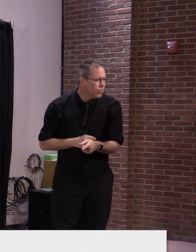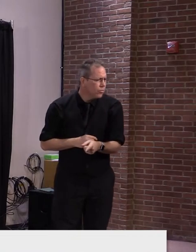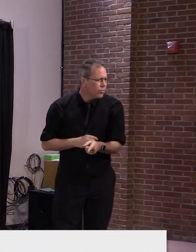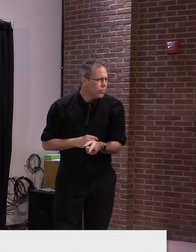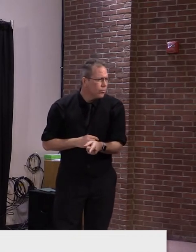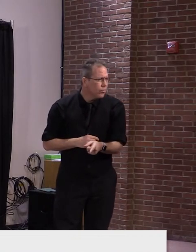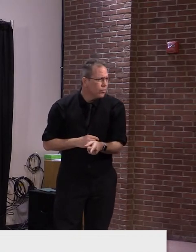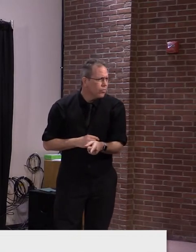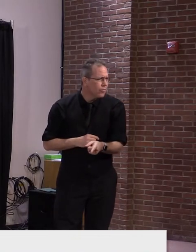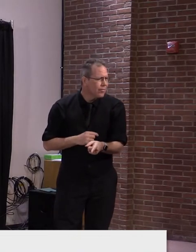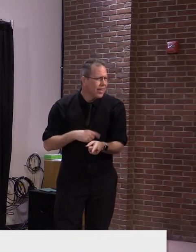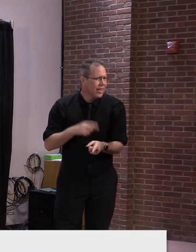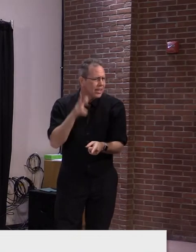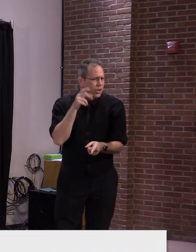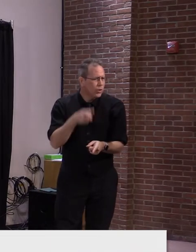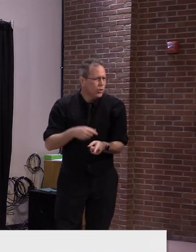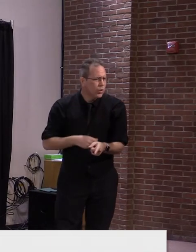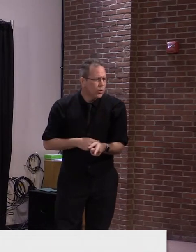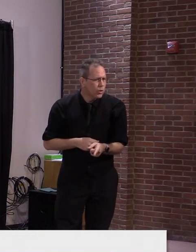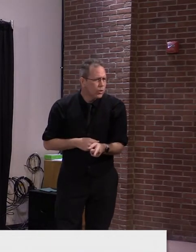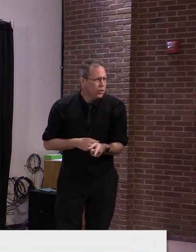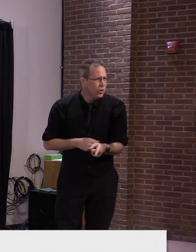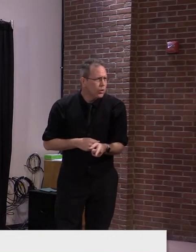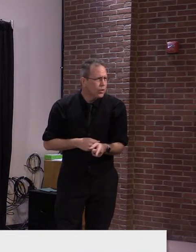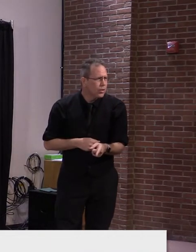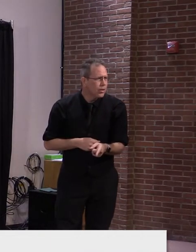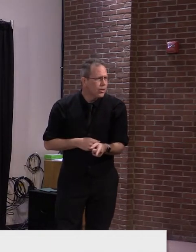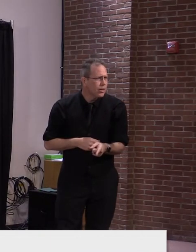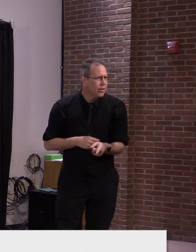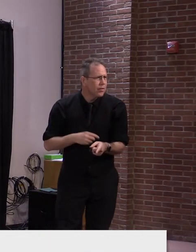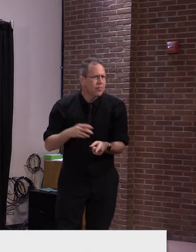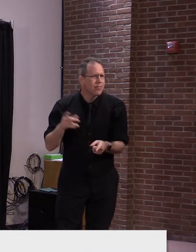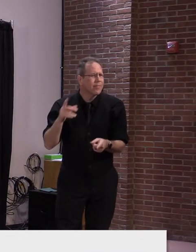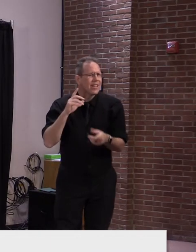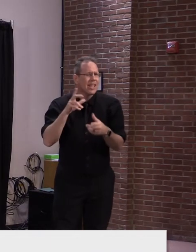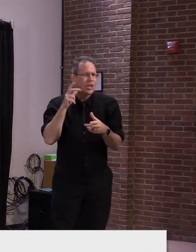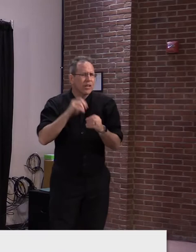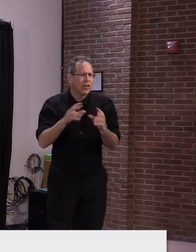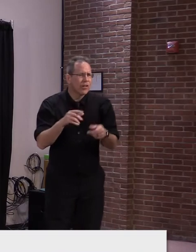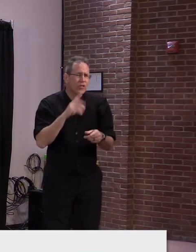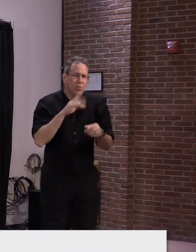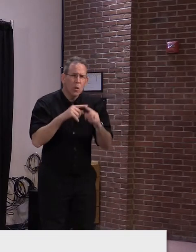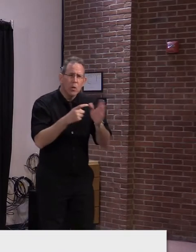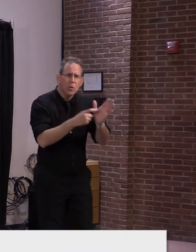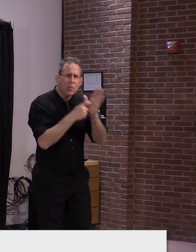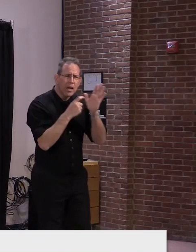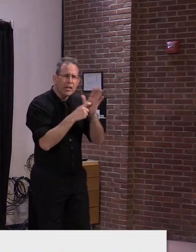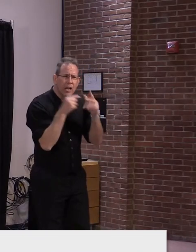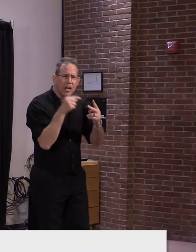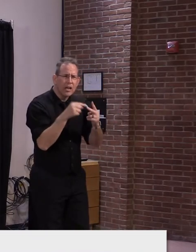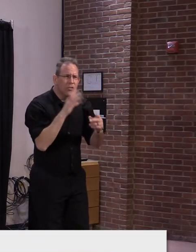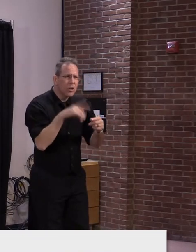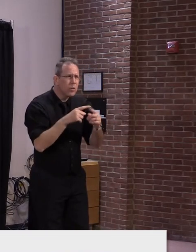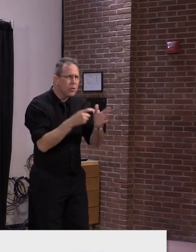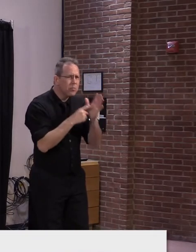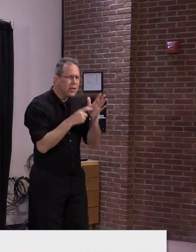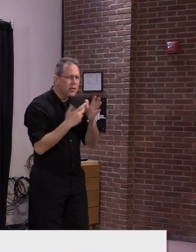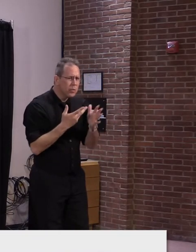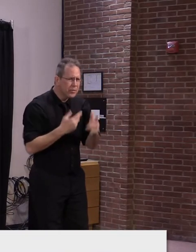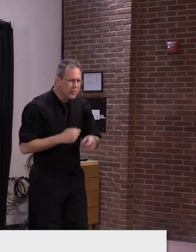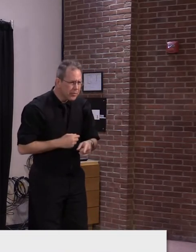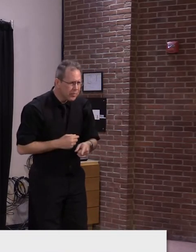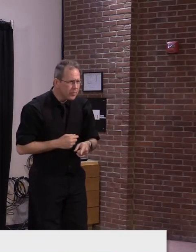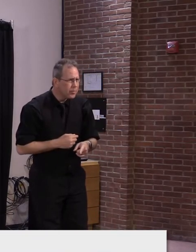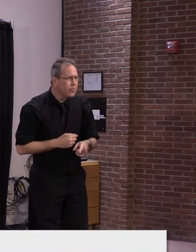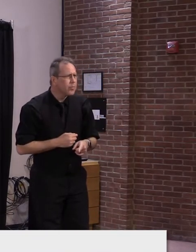government mandates that you've seen it from that? This is Dr. Levine. Let me go back to the first part of the question. It shouldn't shock